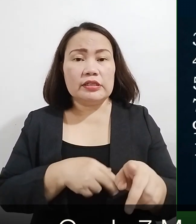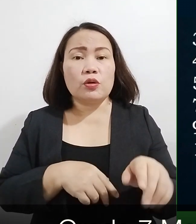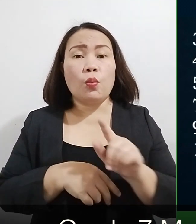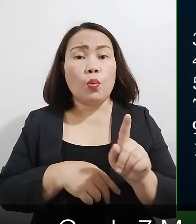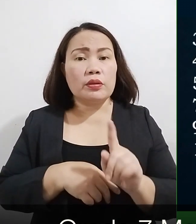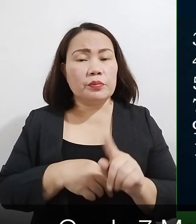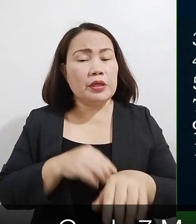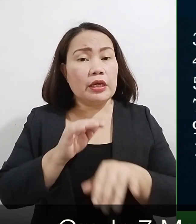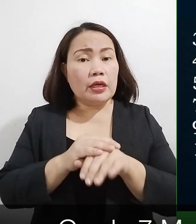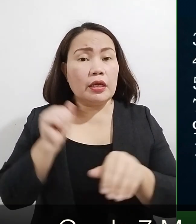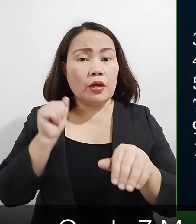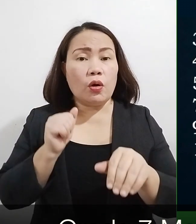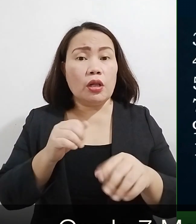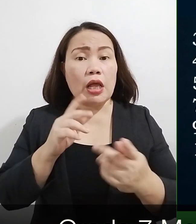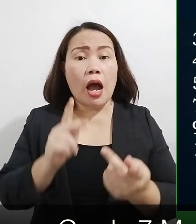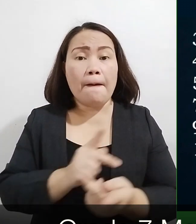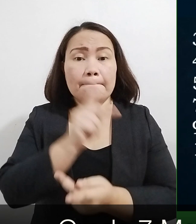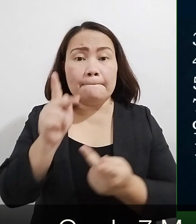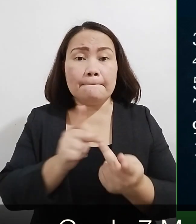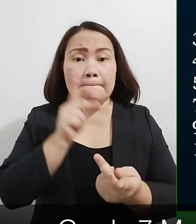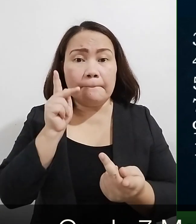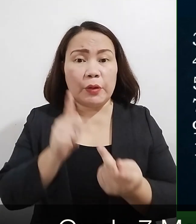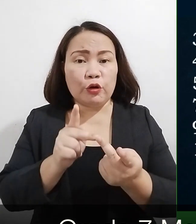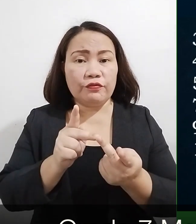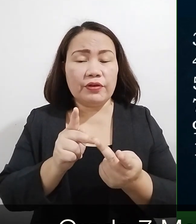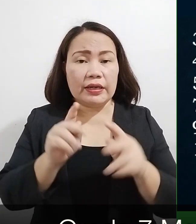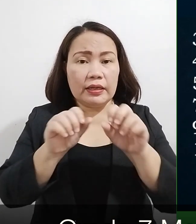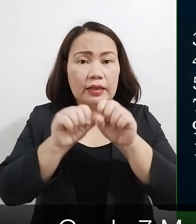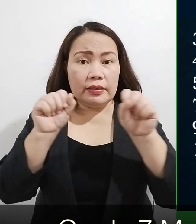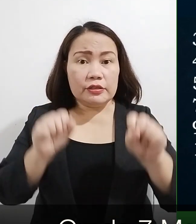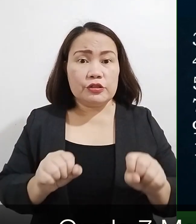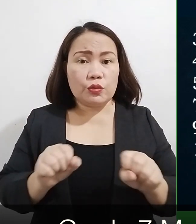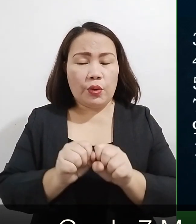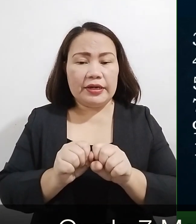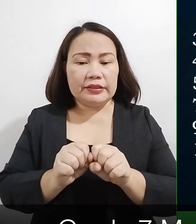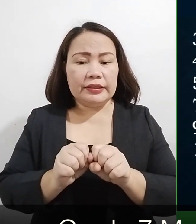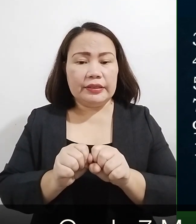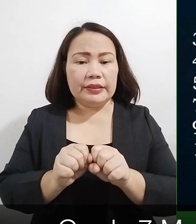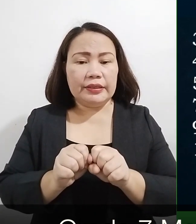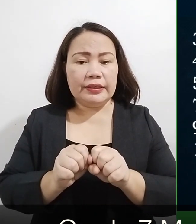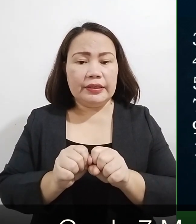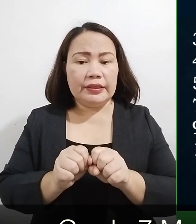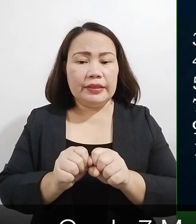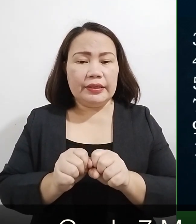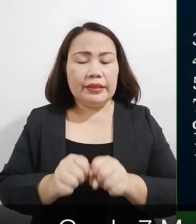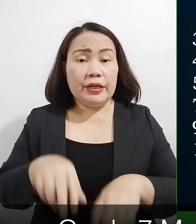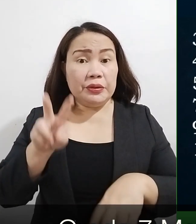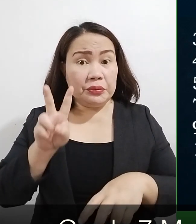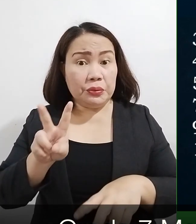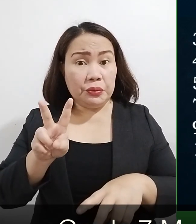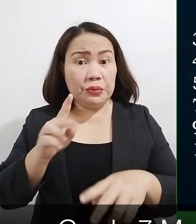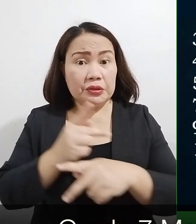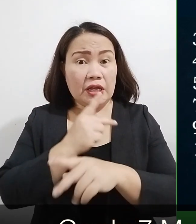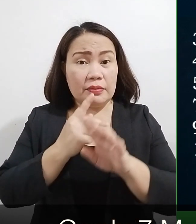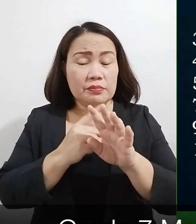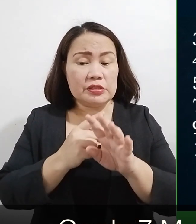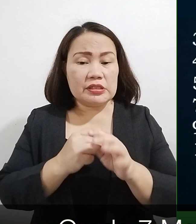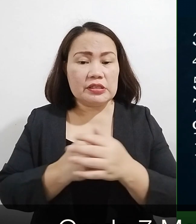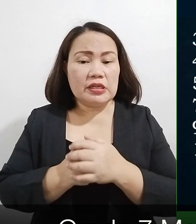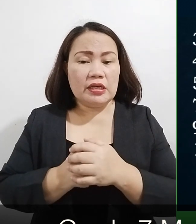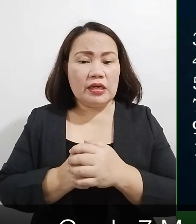is what we called a perfect square. If I have 2 times 4 equals 8, 8 is not a perfect square. Why?